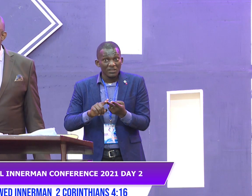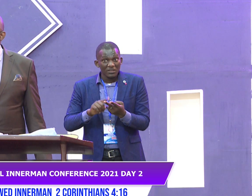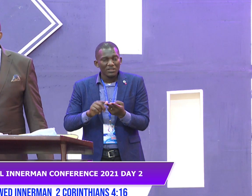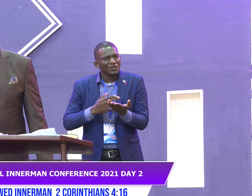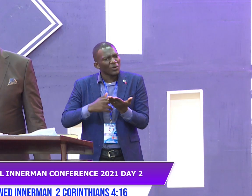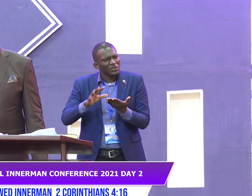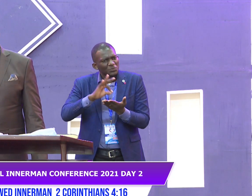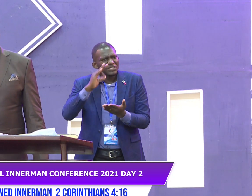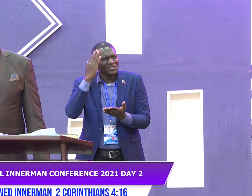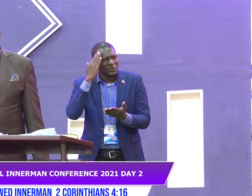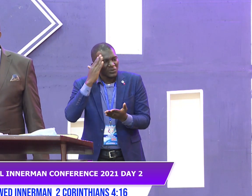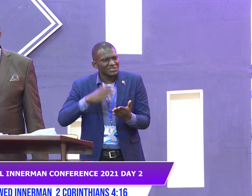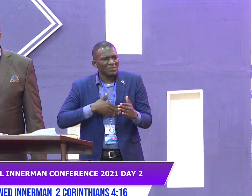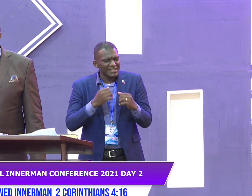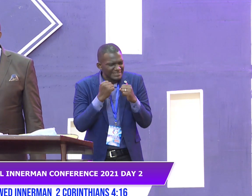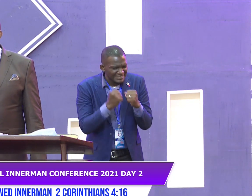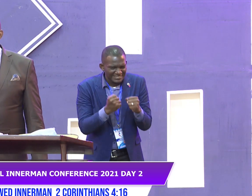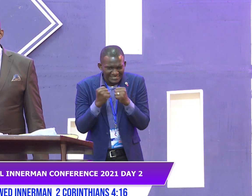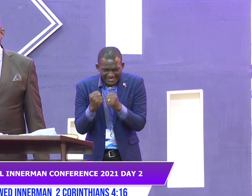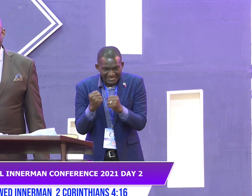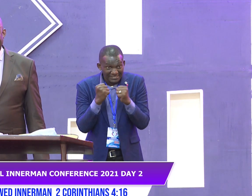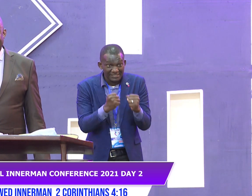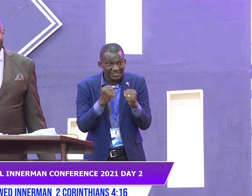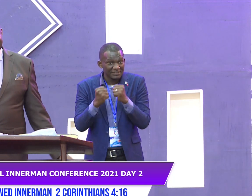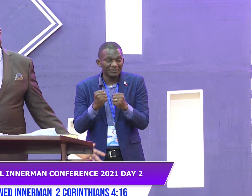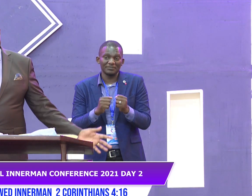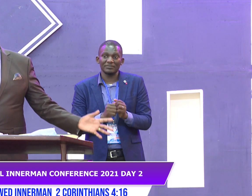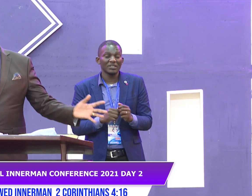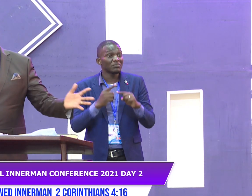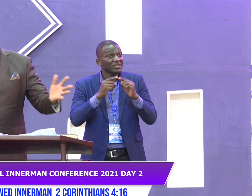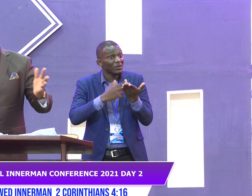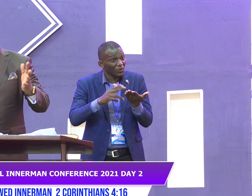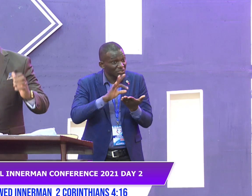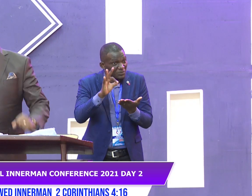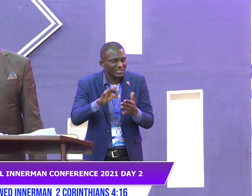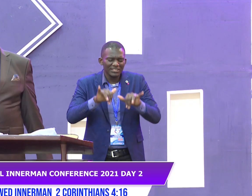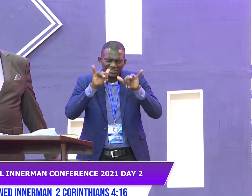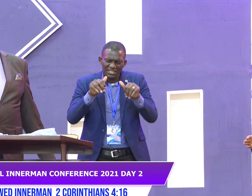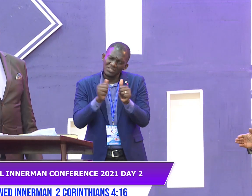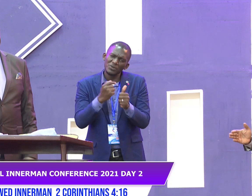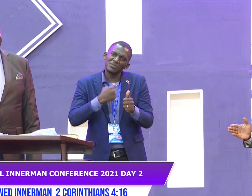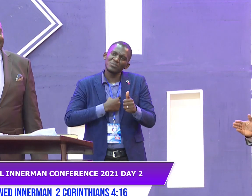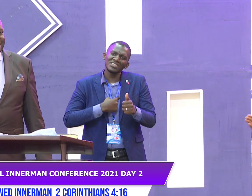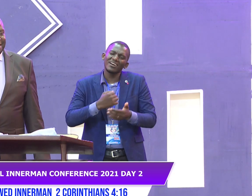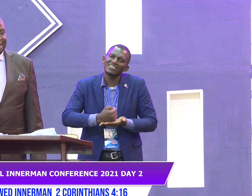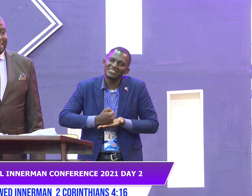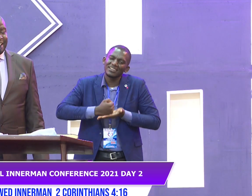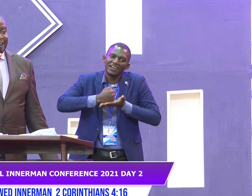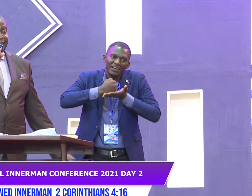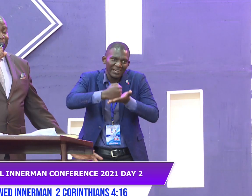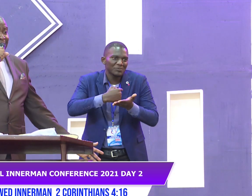He knows things that have hit me. But he has been there to